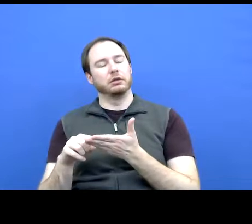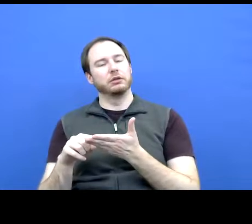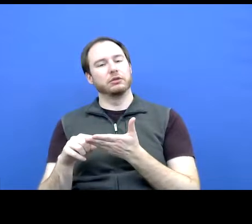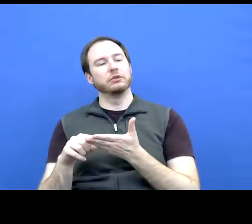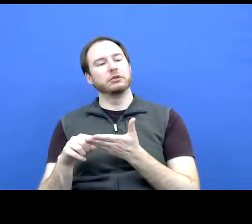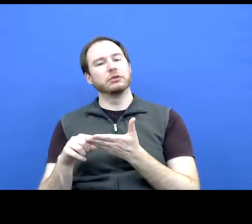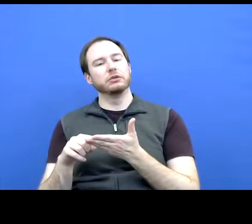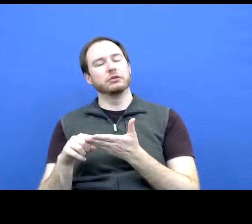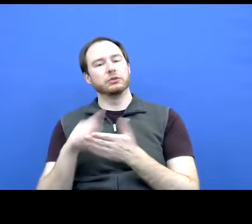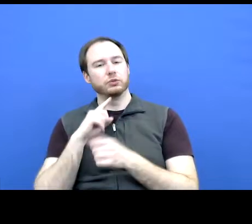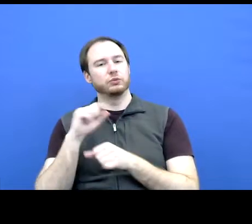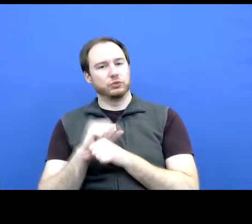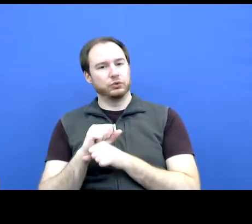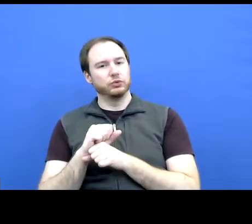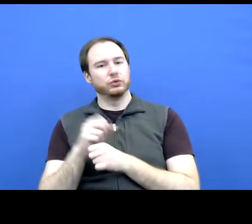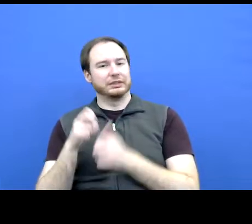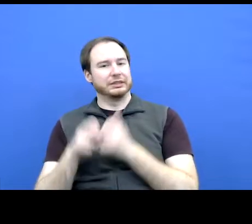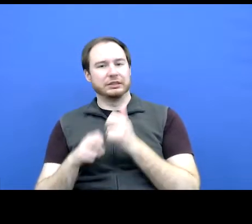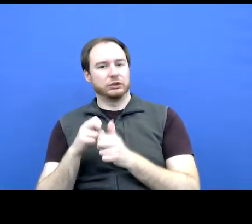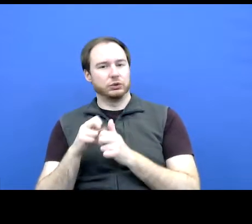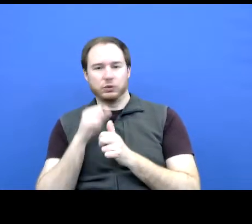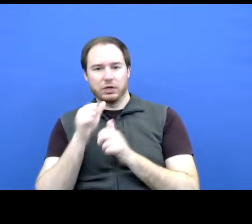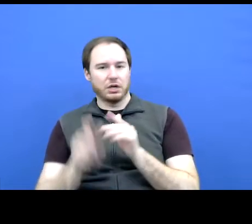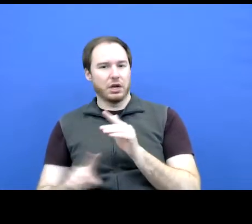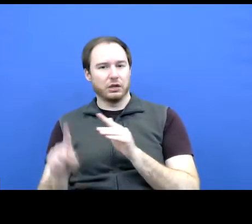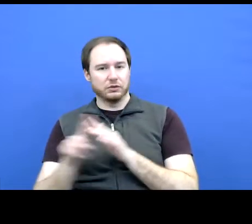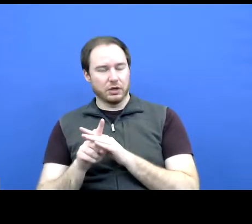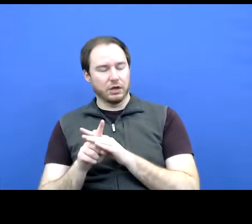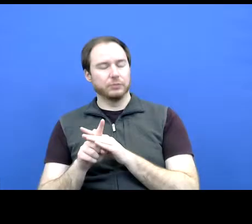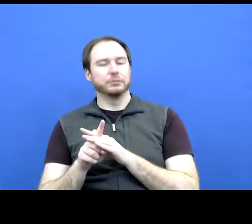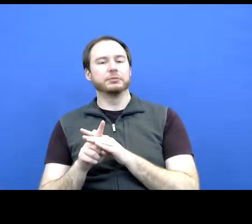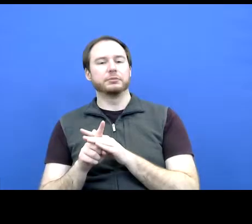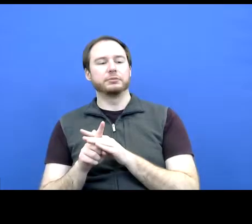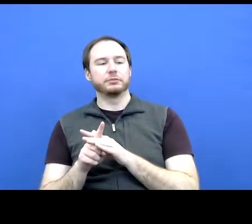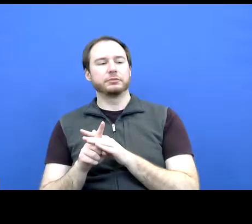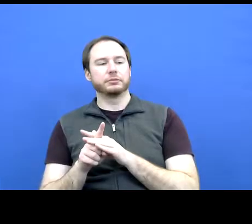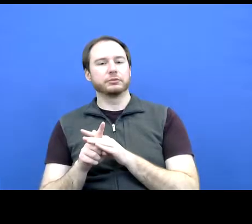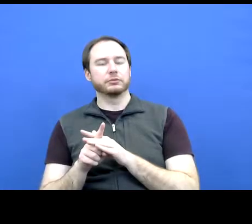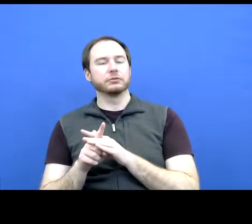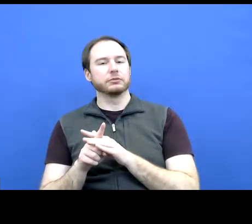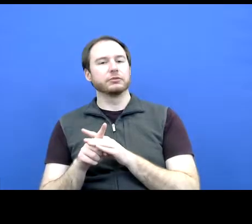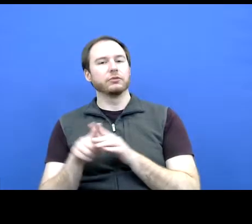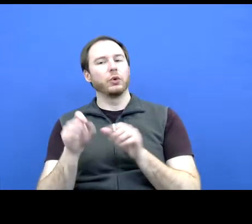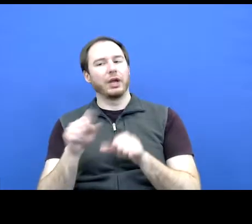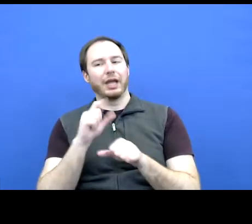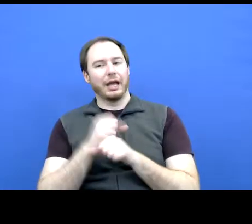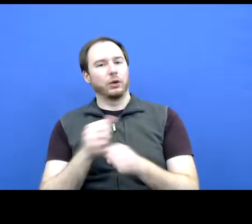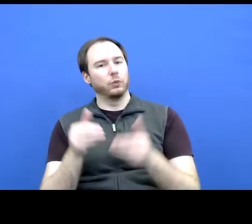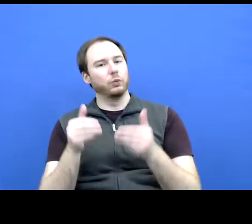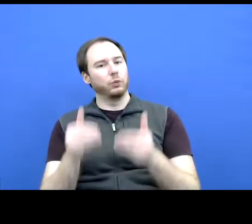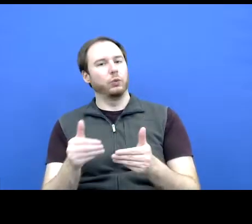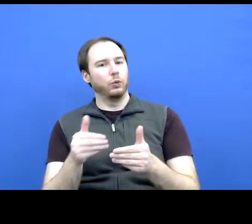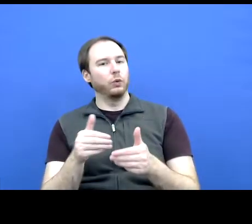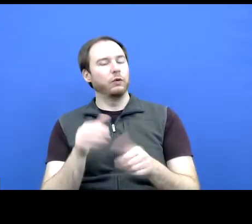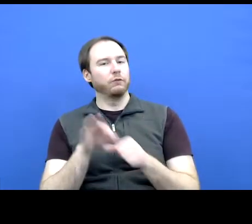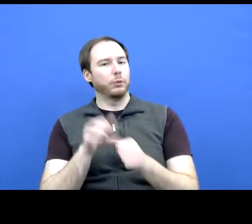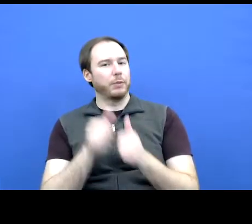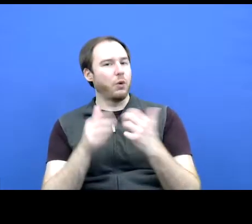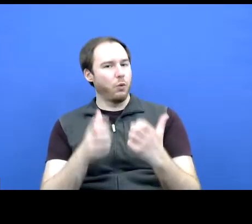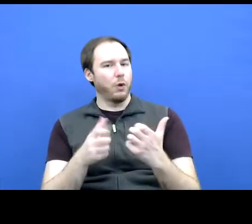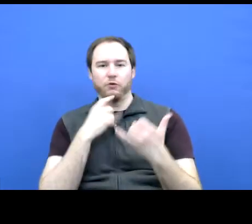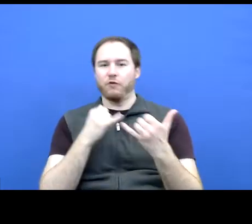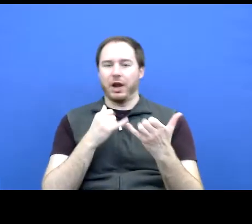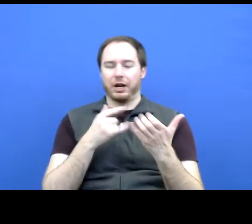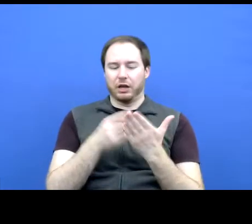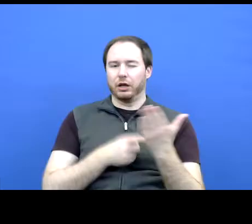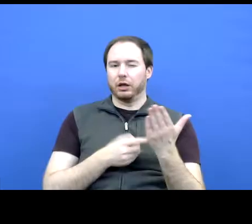those issues such that, you might be able to do this? But like I said, as of right